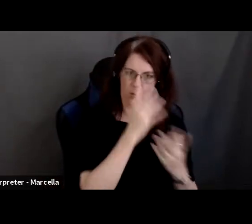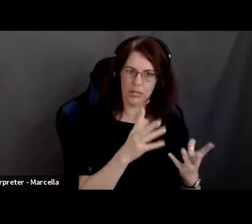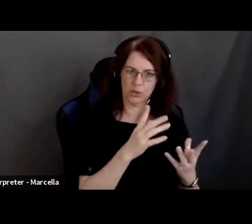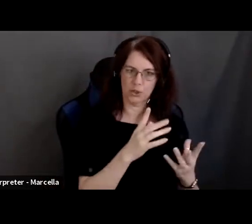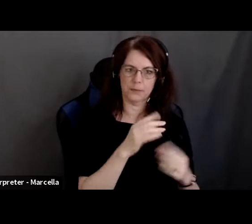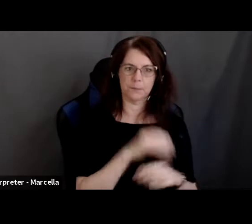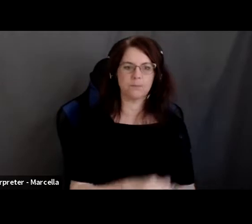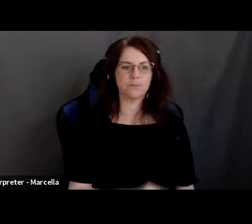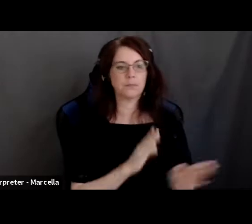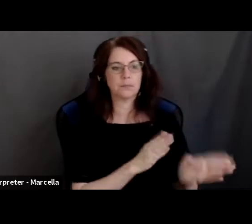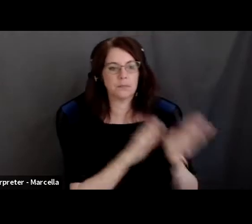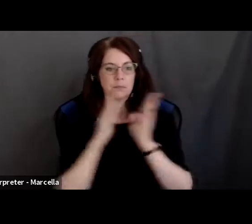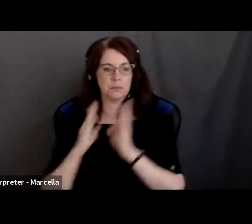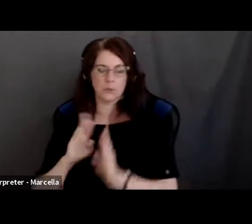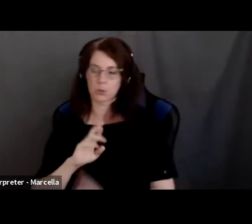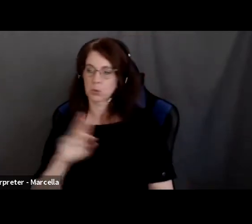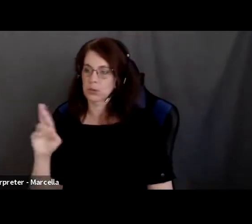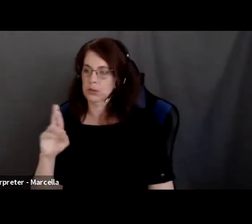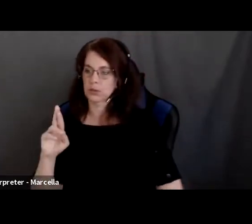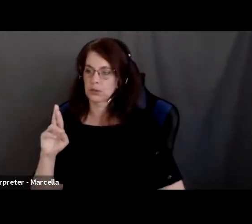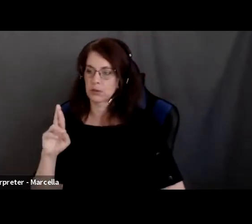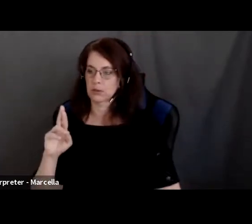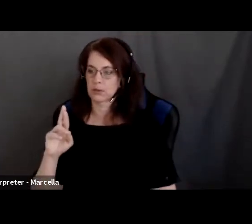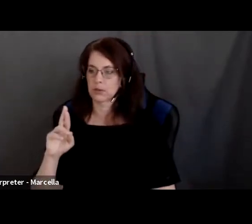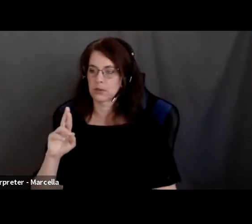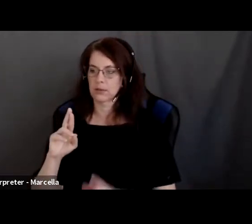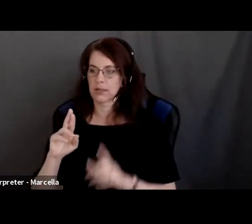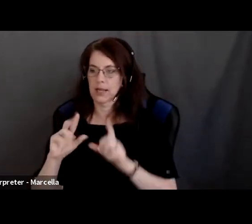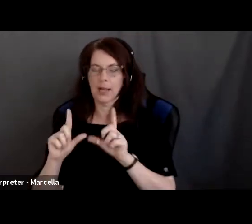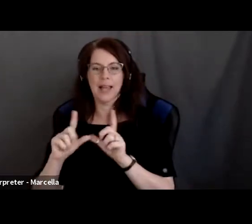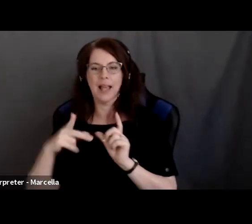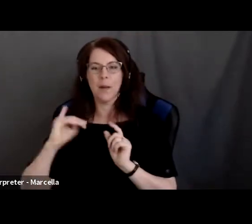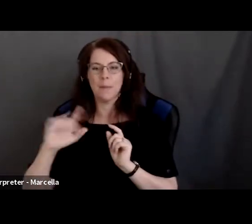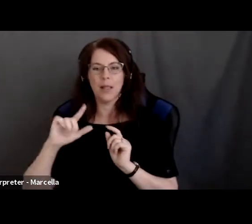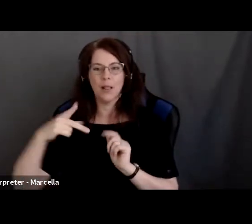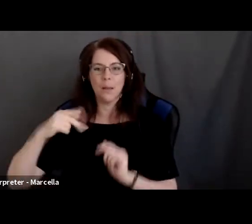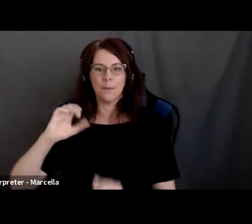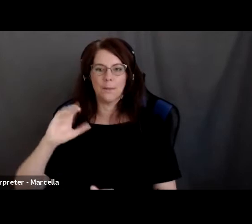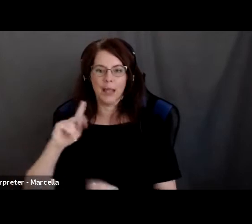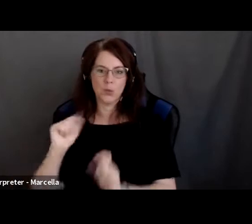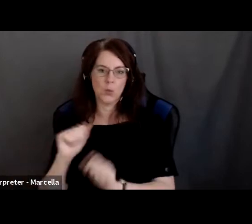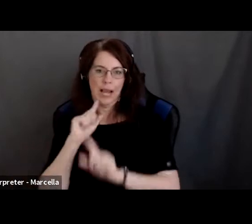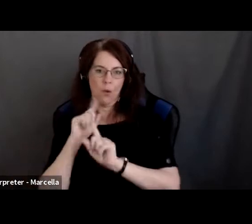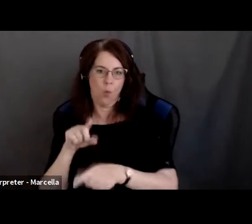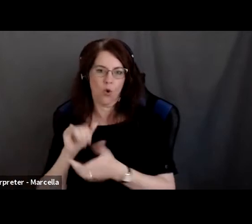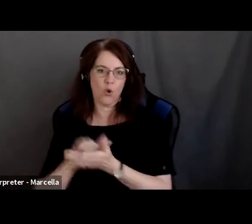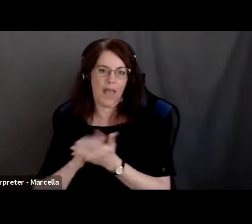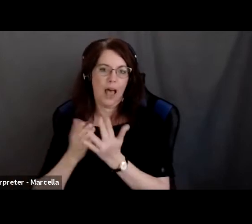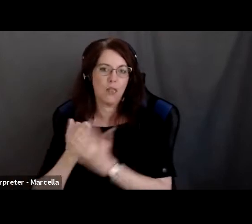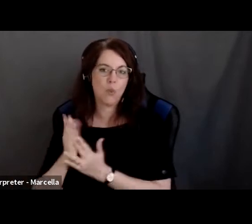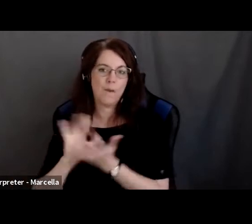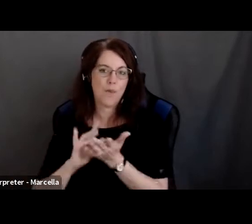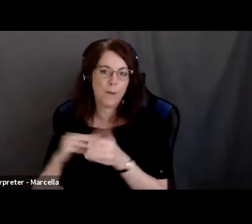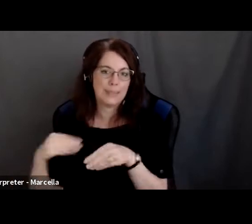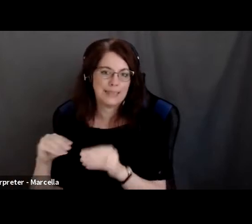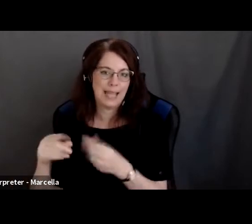refer to that. In the upper right-hand corner, we have the pill pack. So you can order those through your pharmacy, and